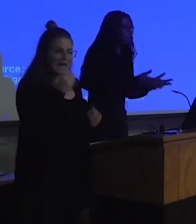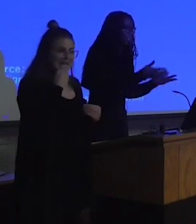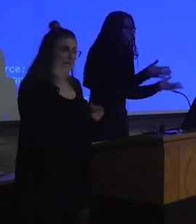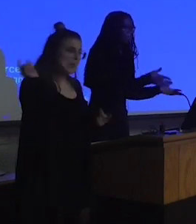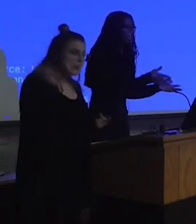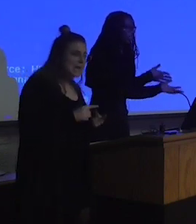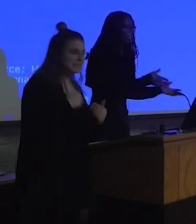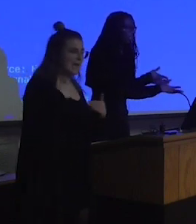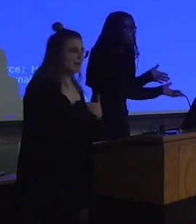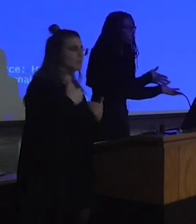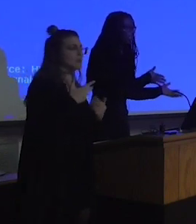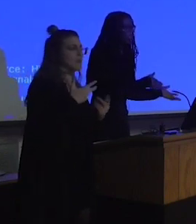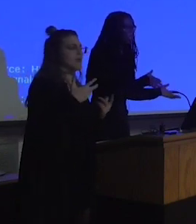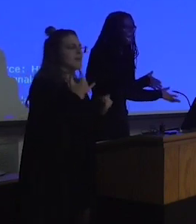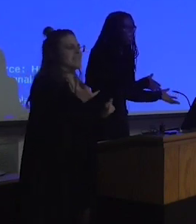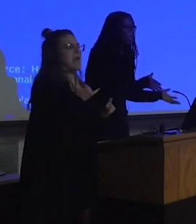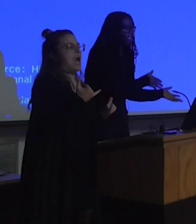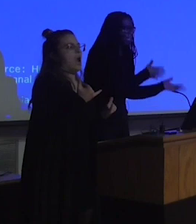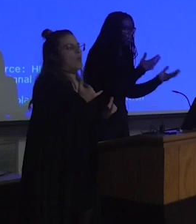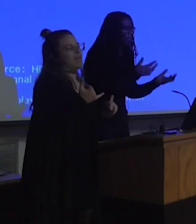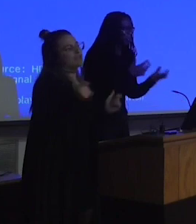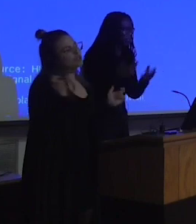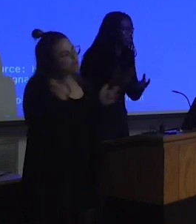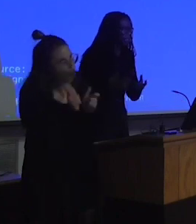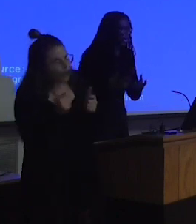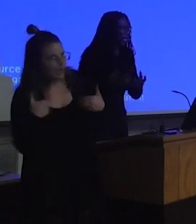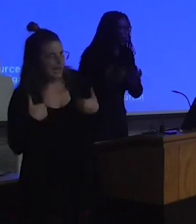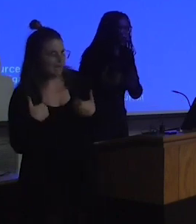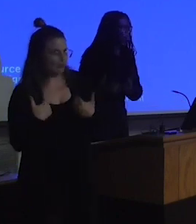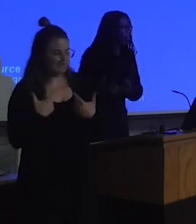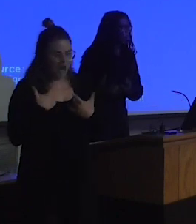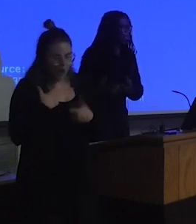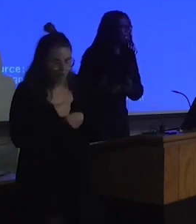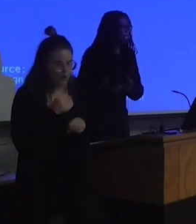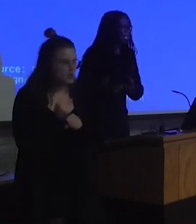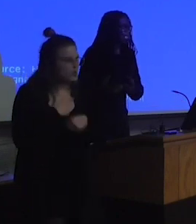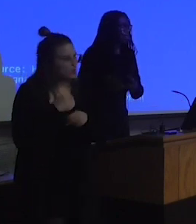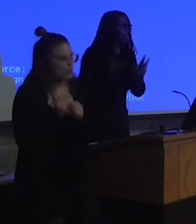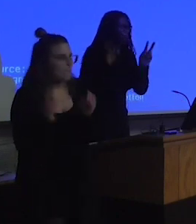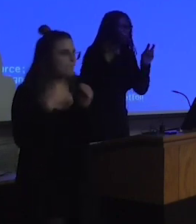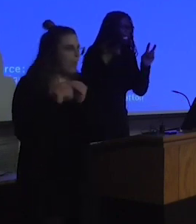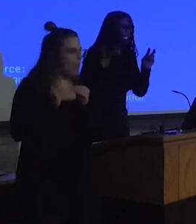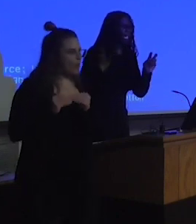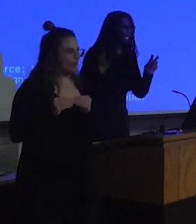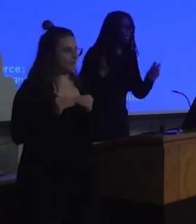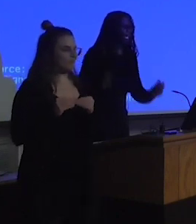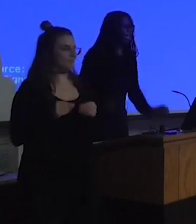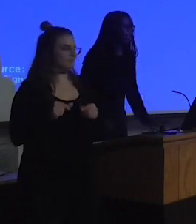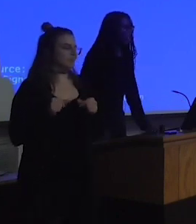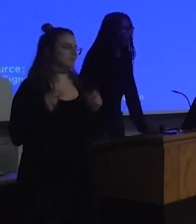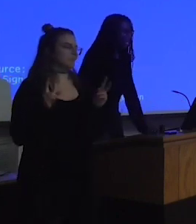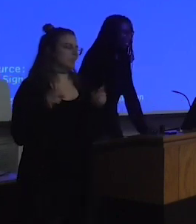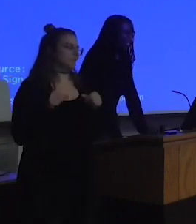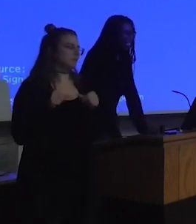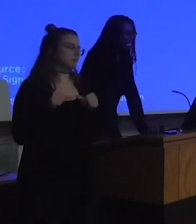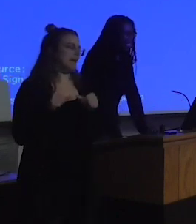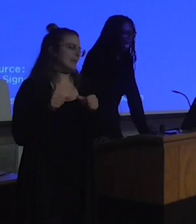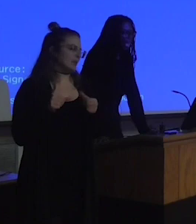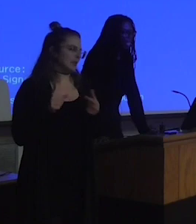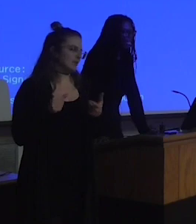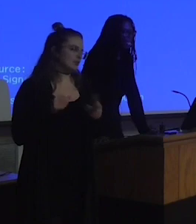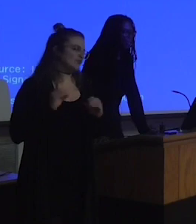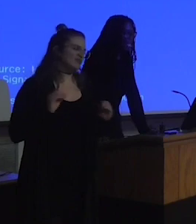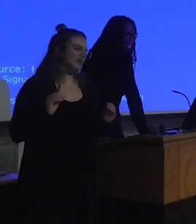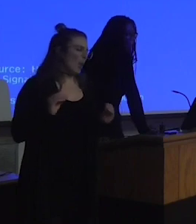We're just shifting the burden onto smaller animals that can be produced more, like, you know, quote, sustainably, even though there is no such